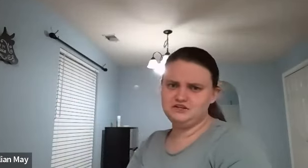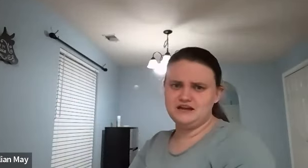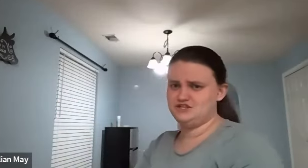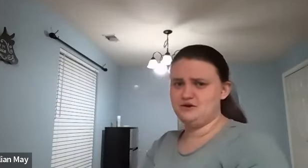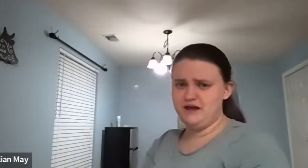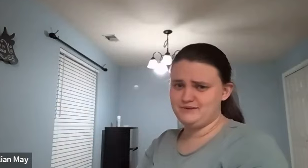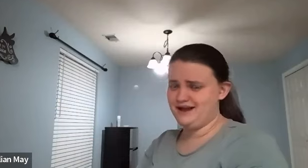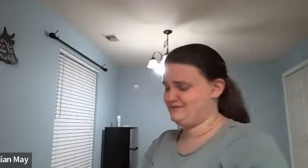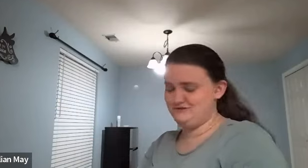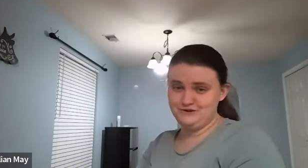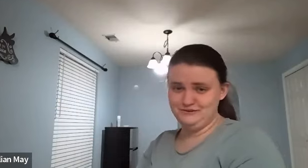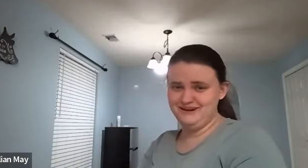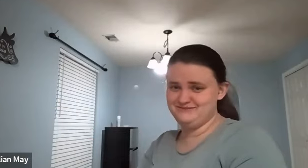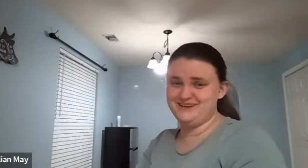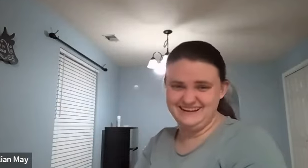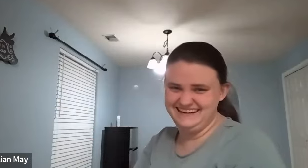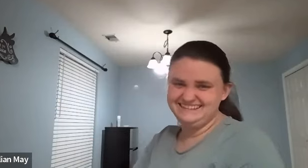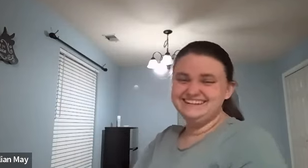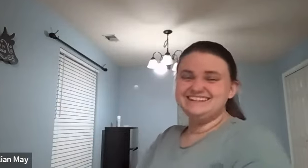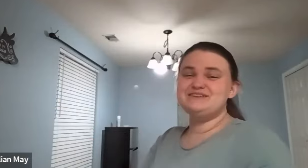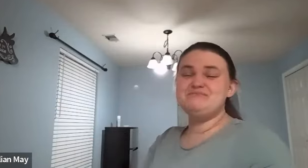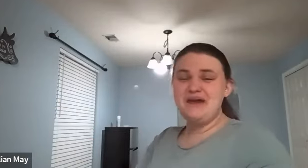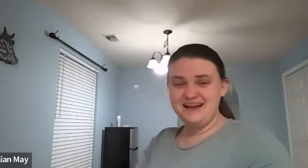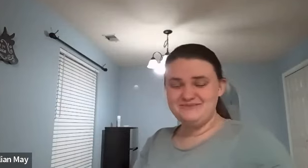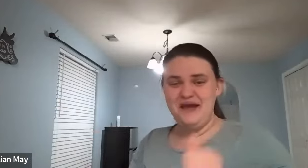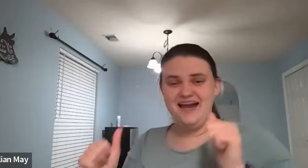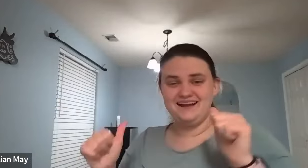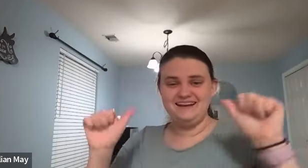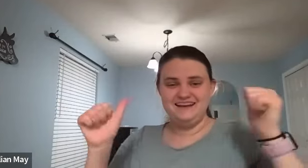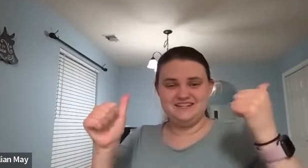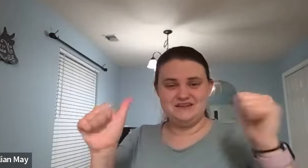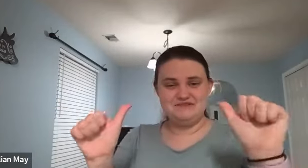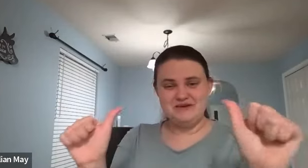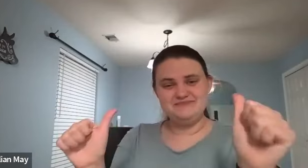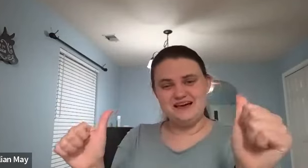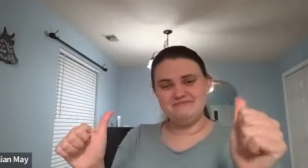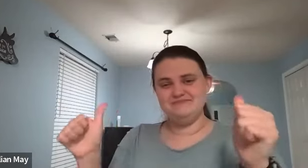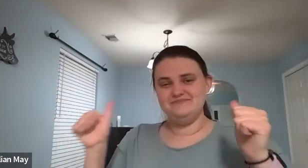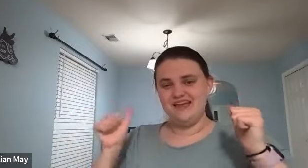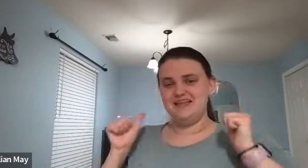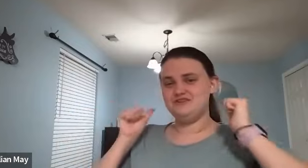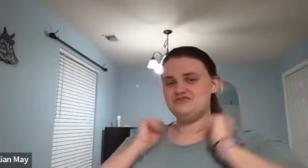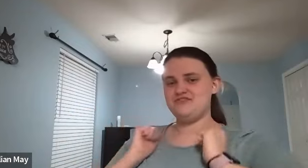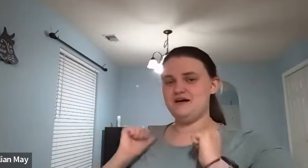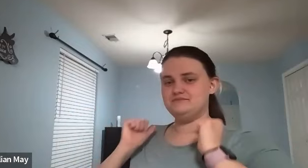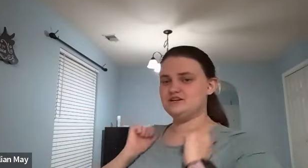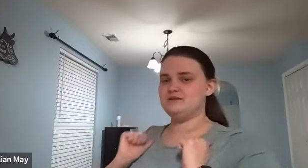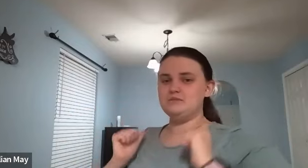guys know backpack, but you don't. I'm sorry. So backpack is you have your thumbs up, and your thumbs are going to be almost like